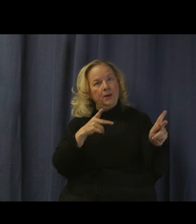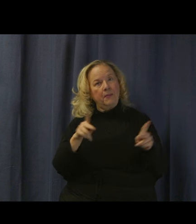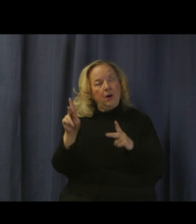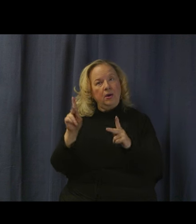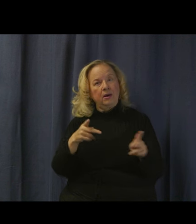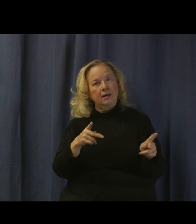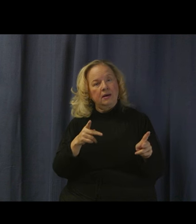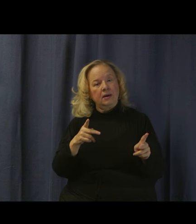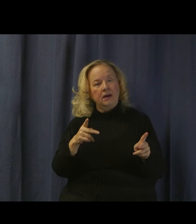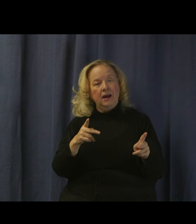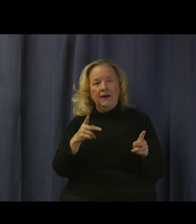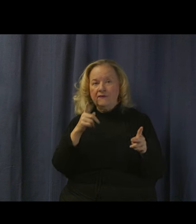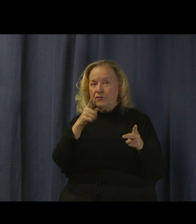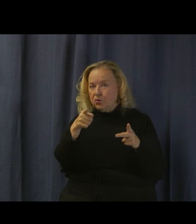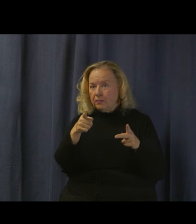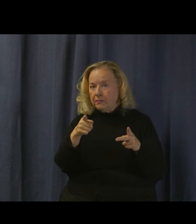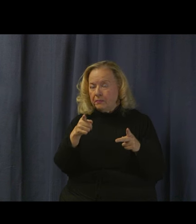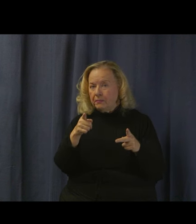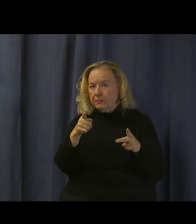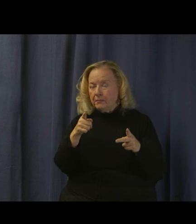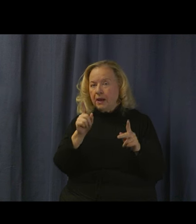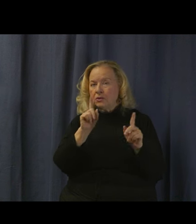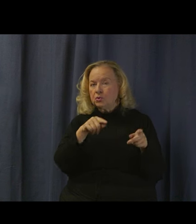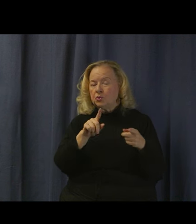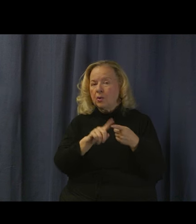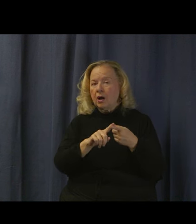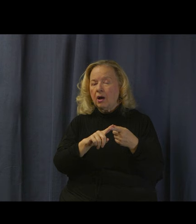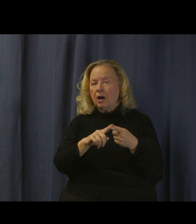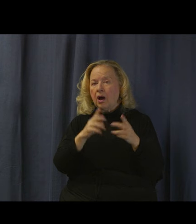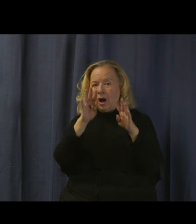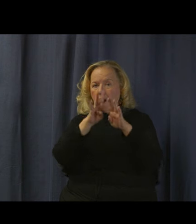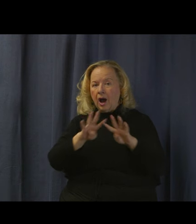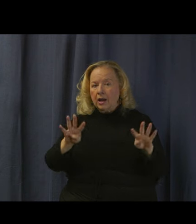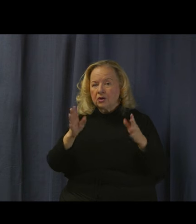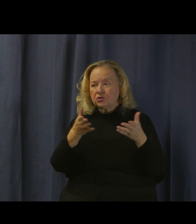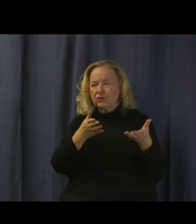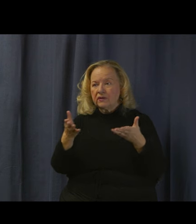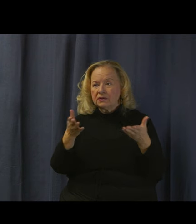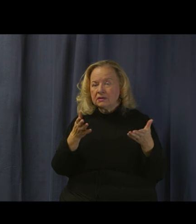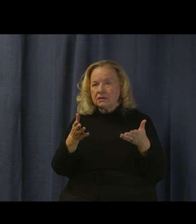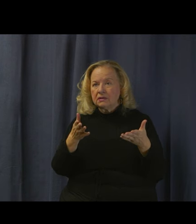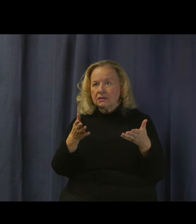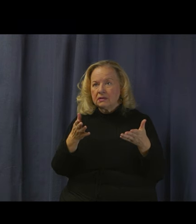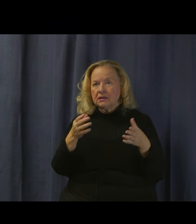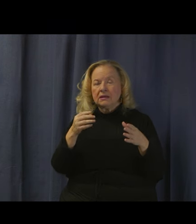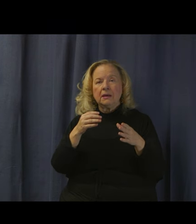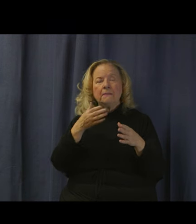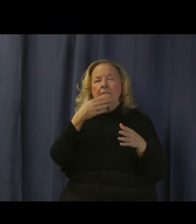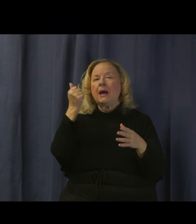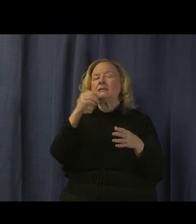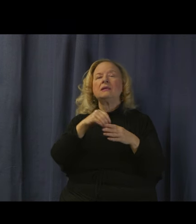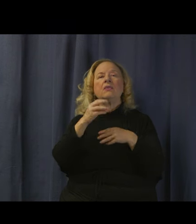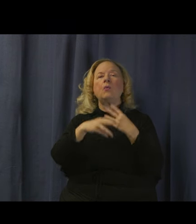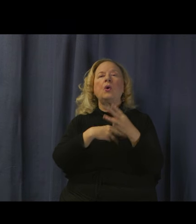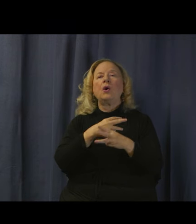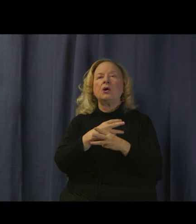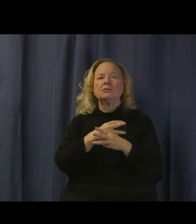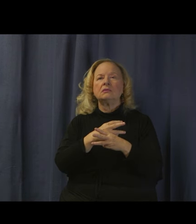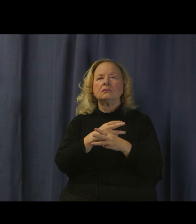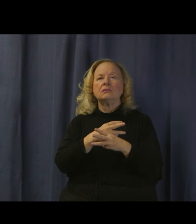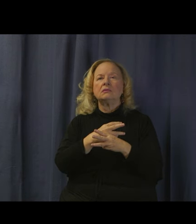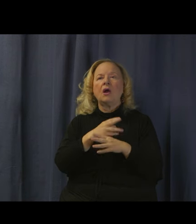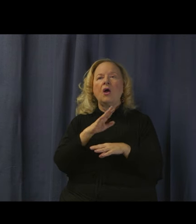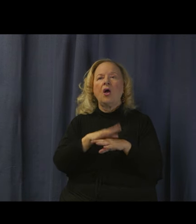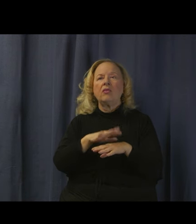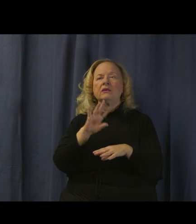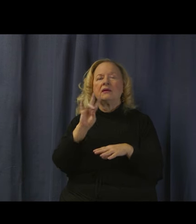service? Oh, we have the best Hanukkah service in the world. So here we are. We are on the 7th right now.